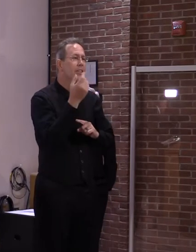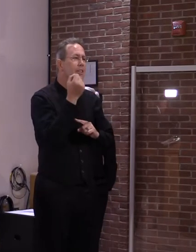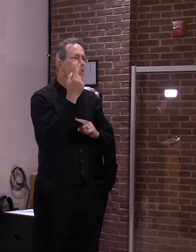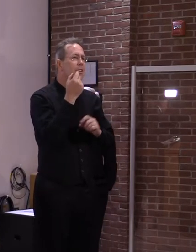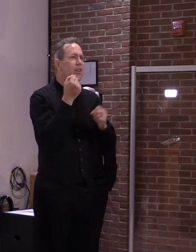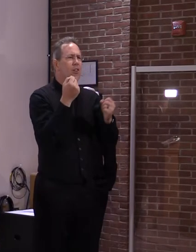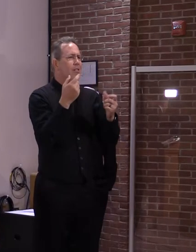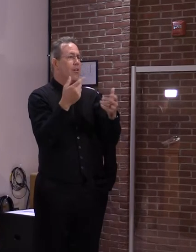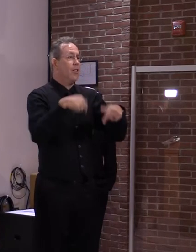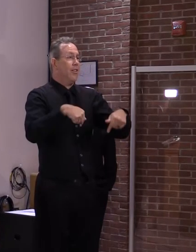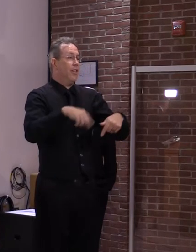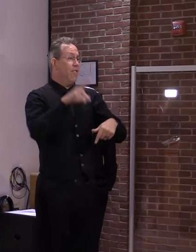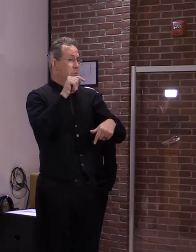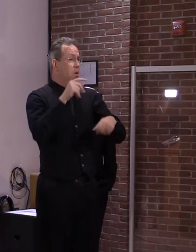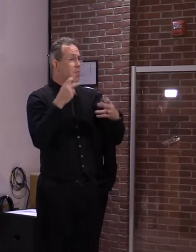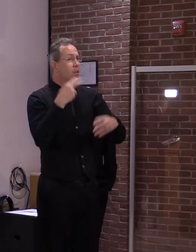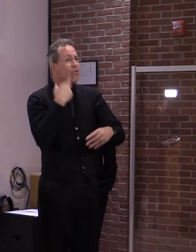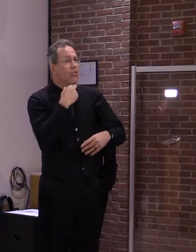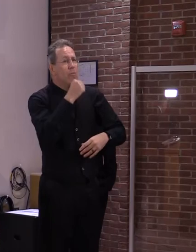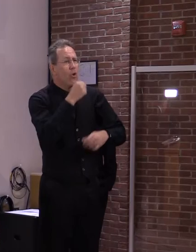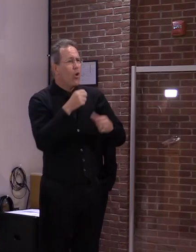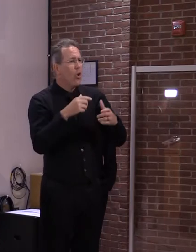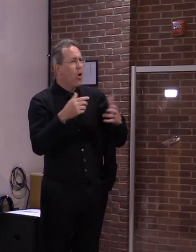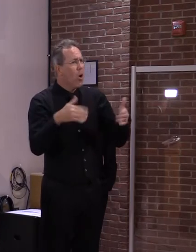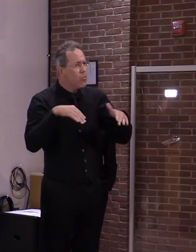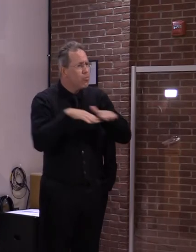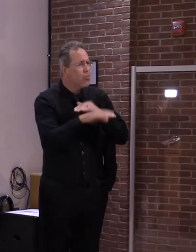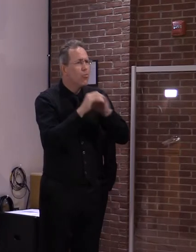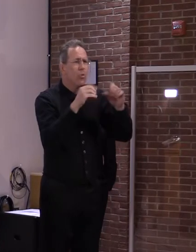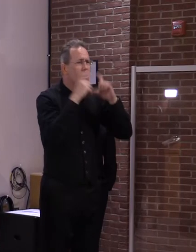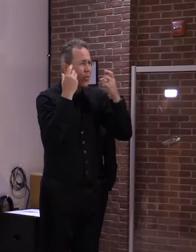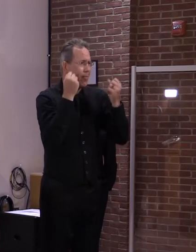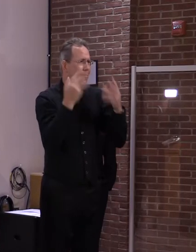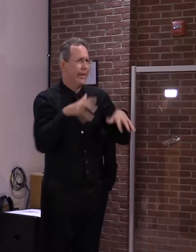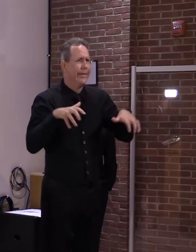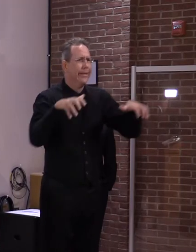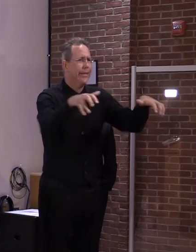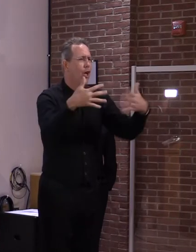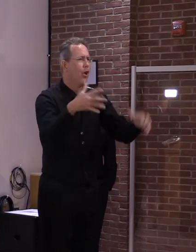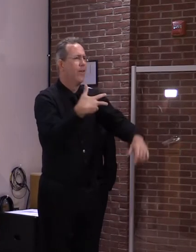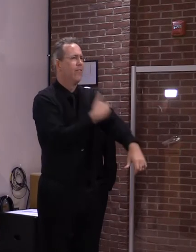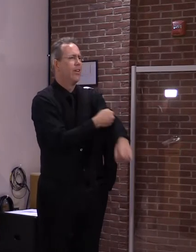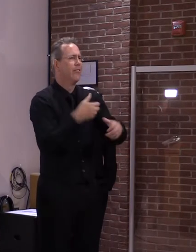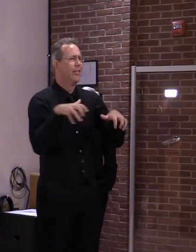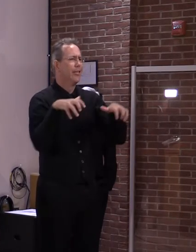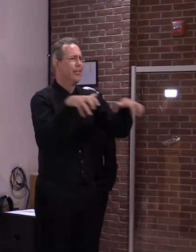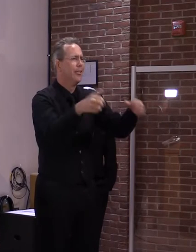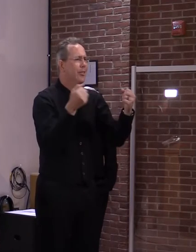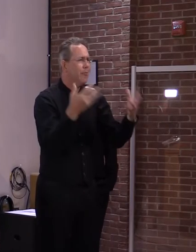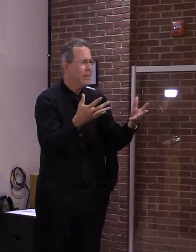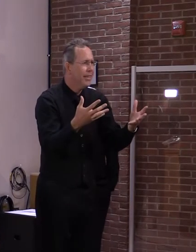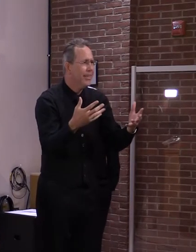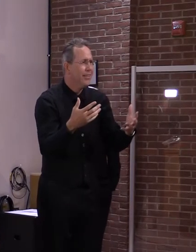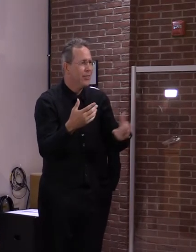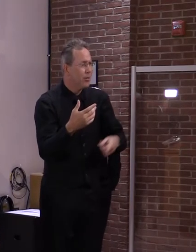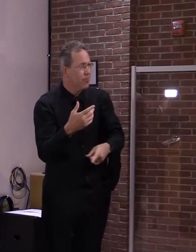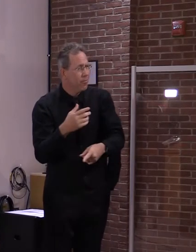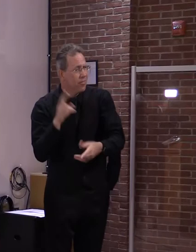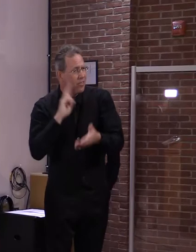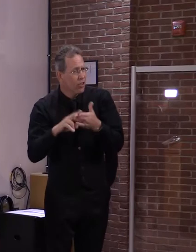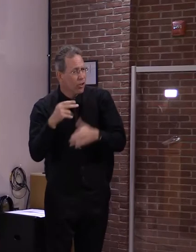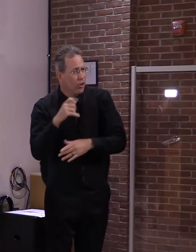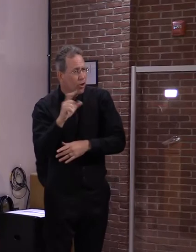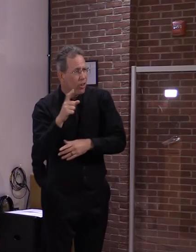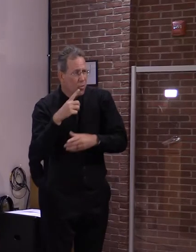time. So maybe I could ask Secretary Curley, I just want to make sure that I'm giving the correct